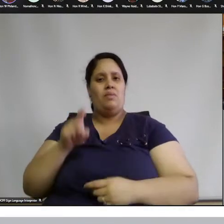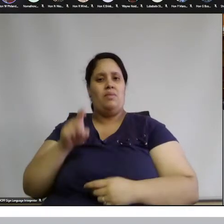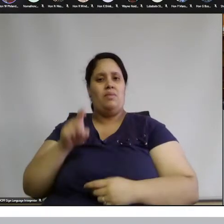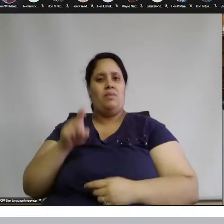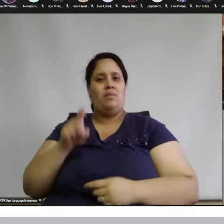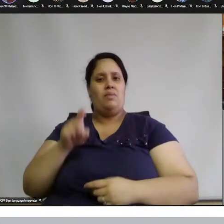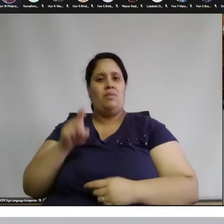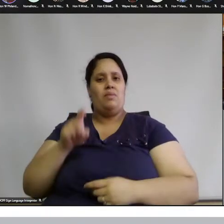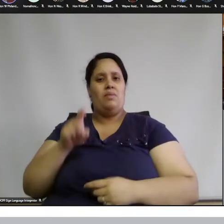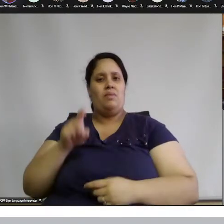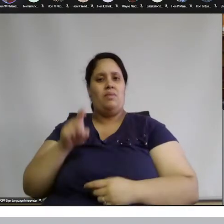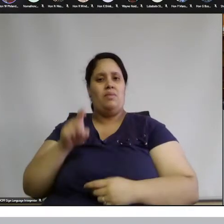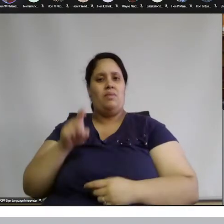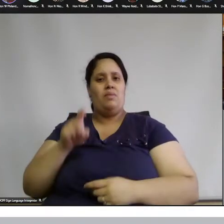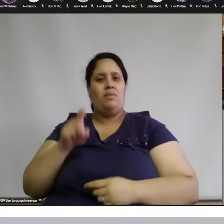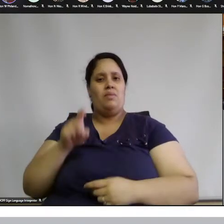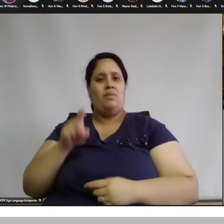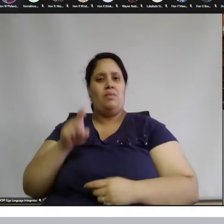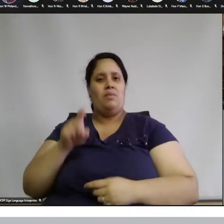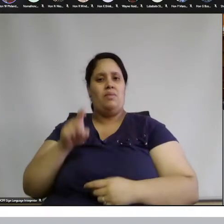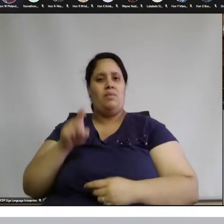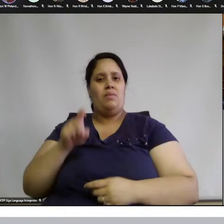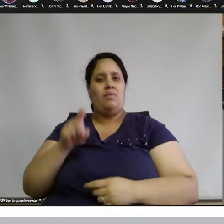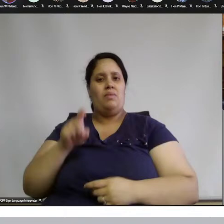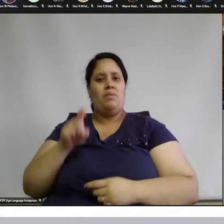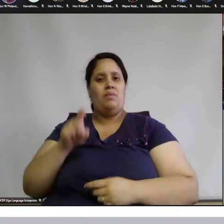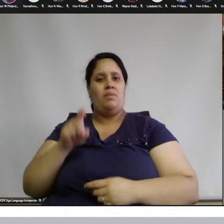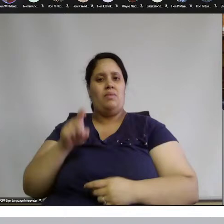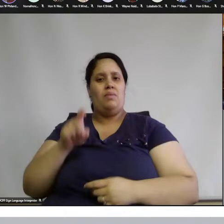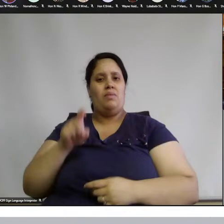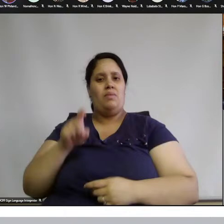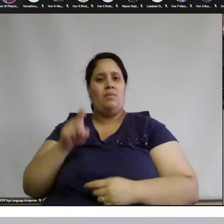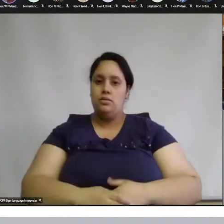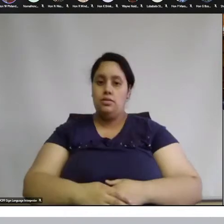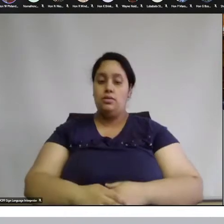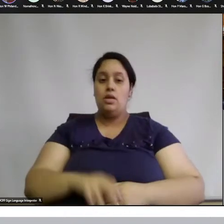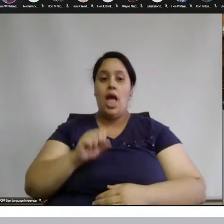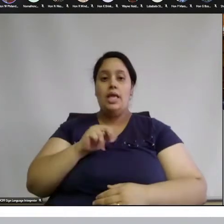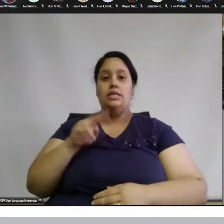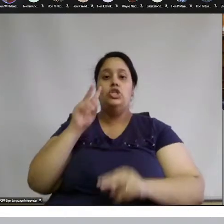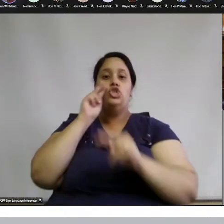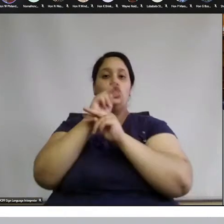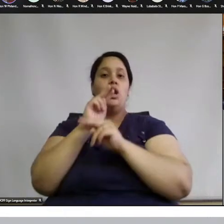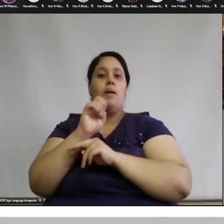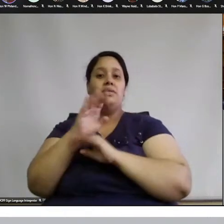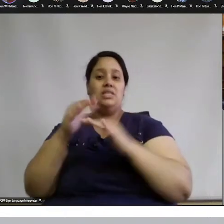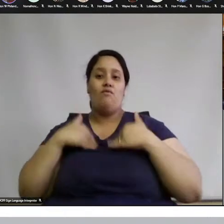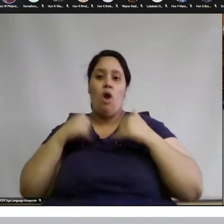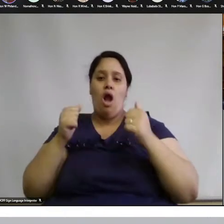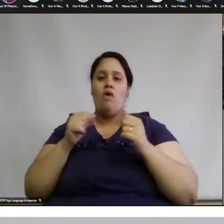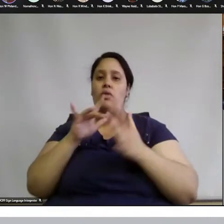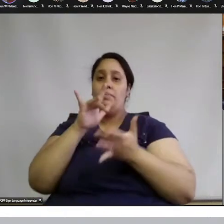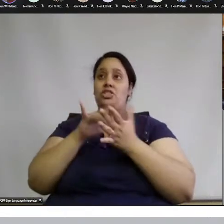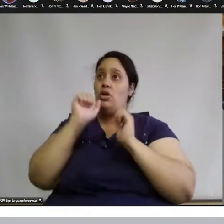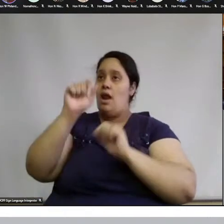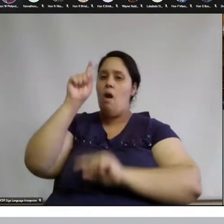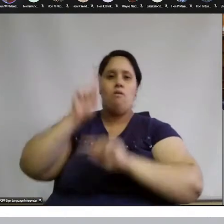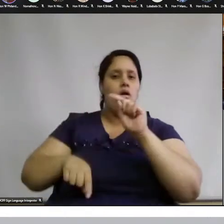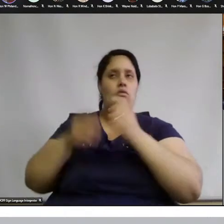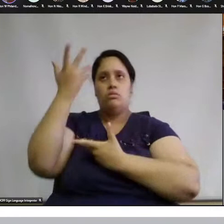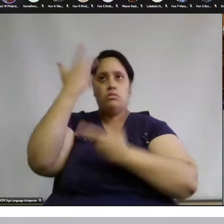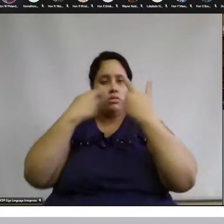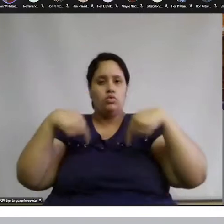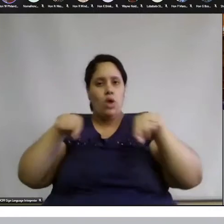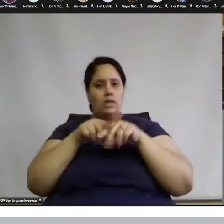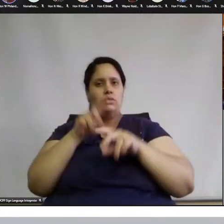them to hold their leadership to account. The ANC Shadow MEC for Health is in no position at all to tell us